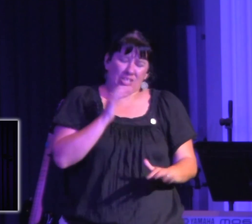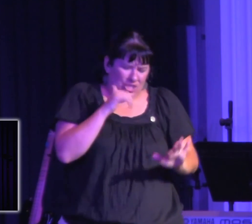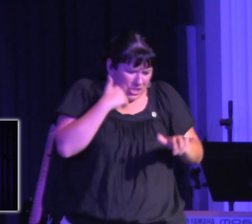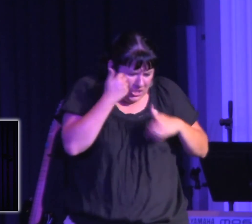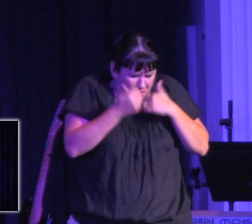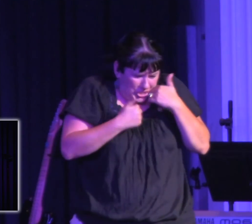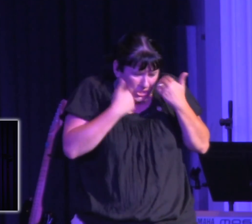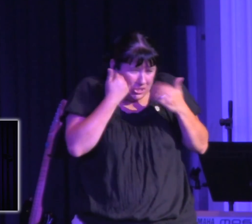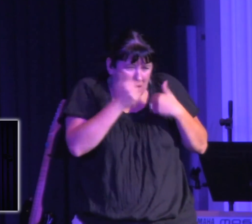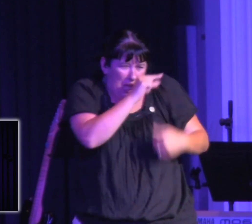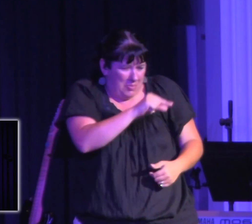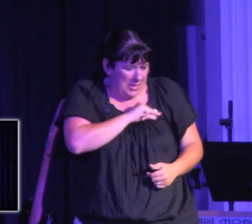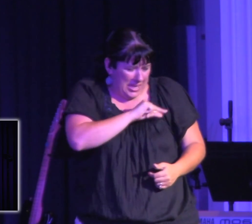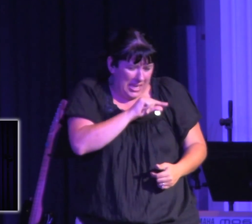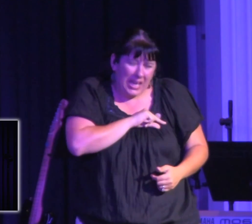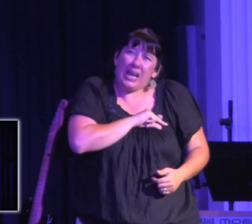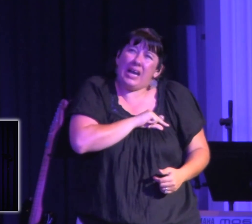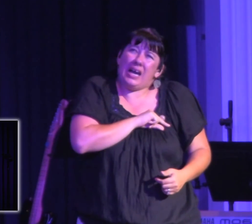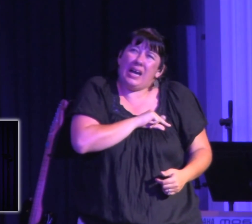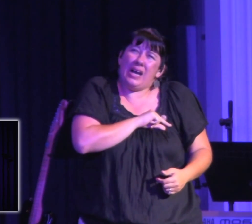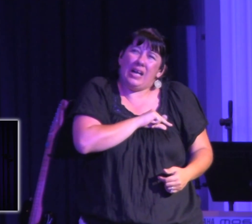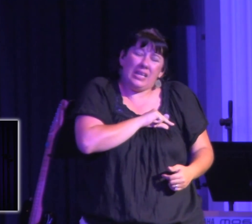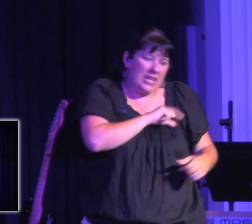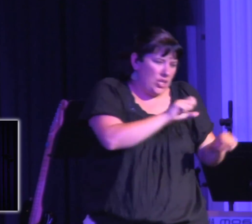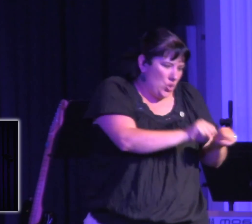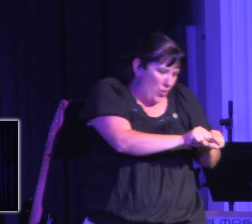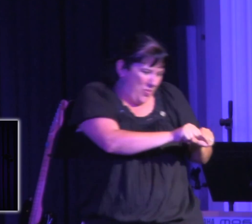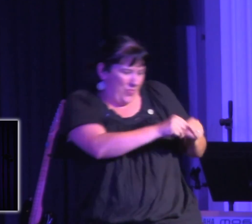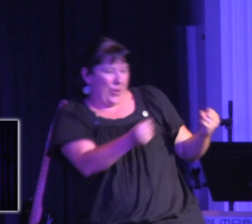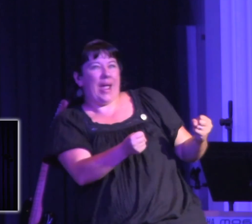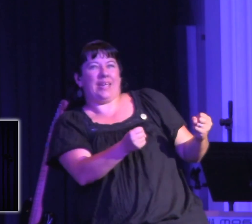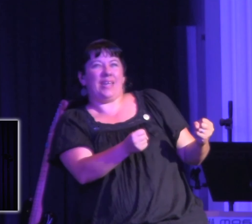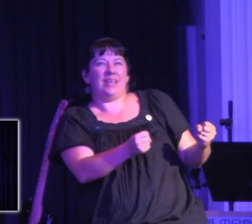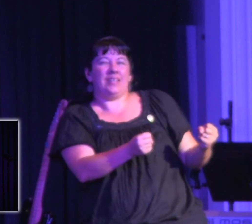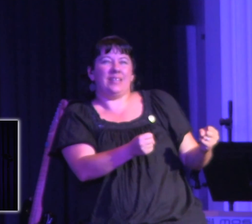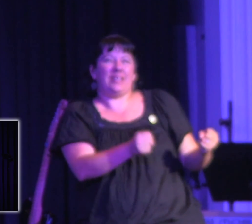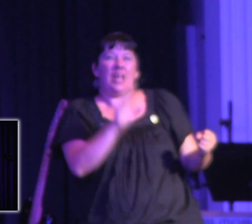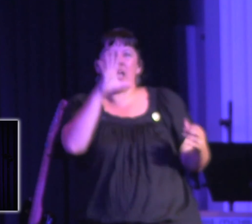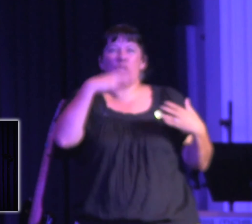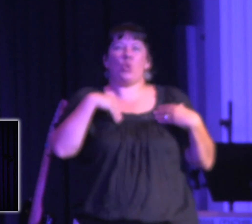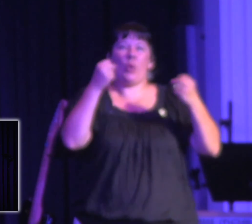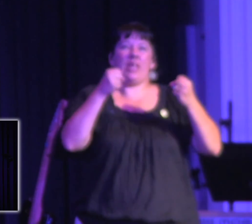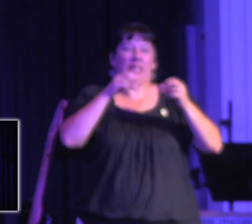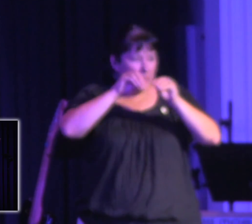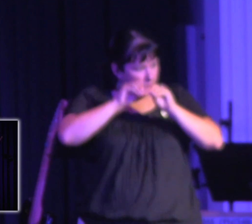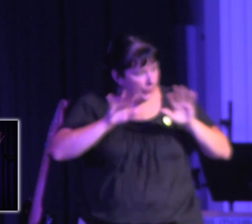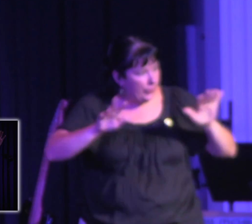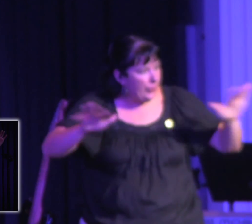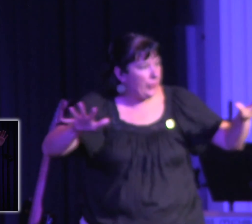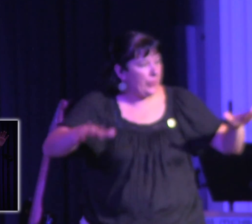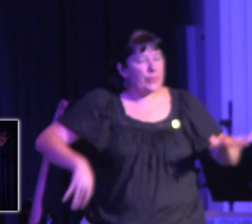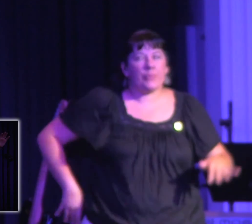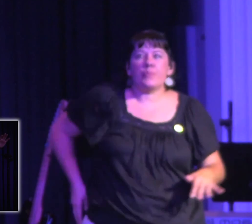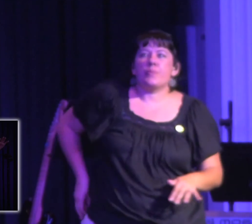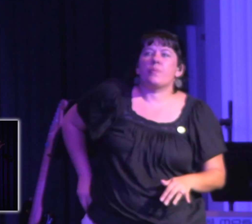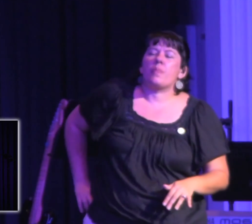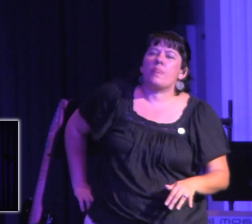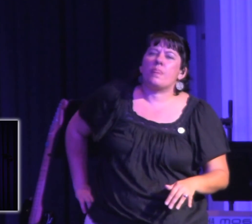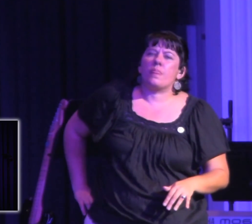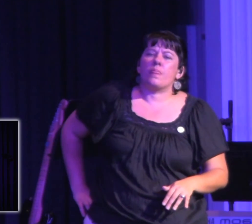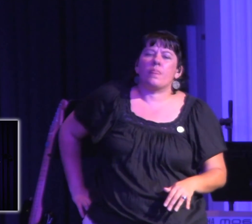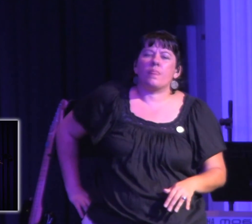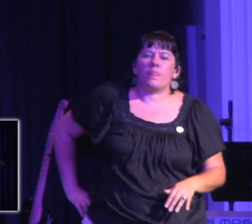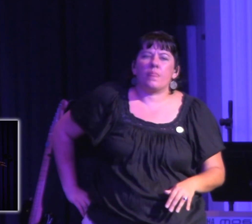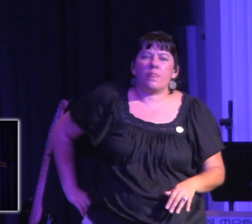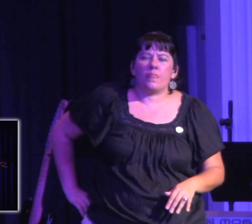guilt. Break its power. And that, God, you release your healing right now. Well, just do me a favor and extend your hand